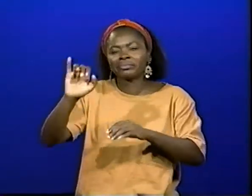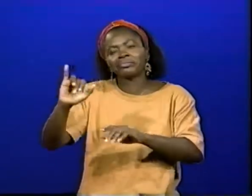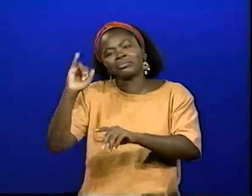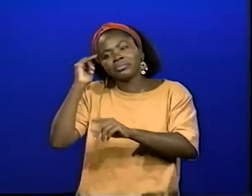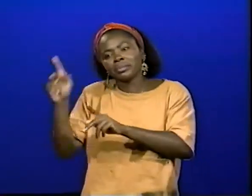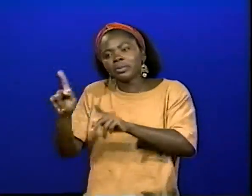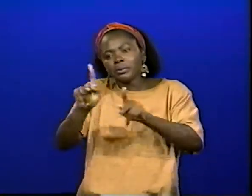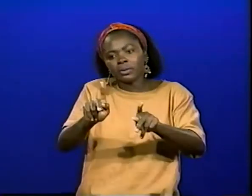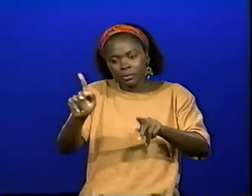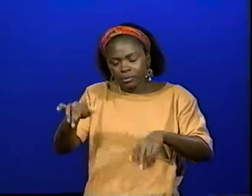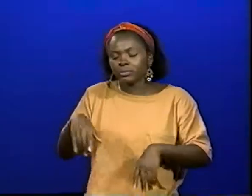tomato juice.